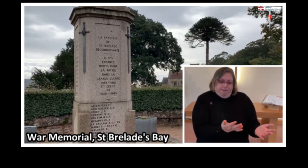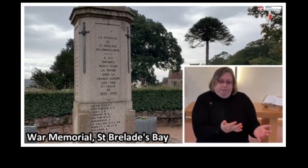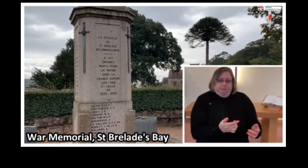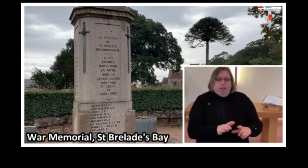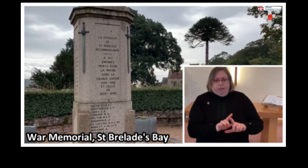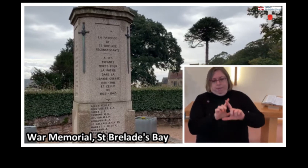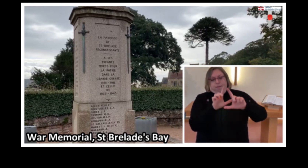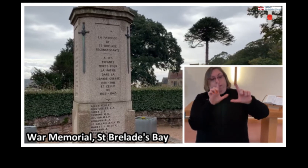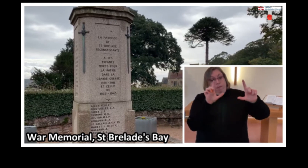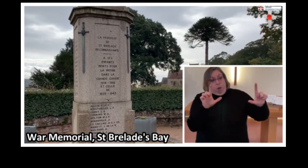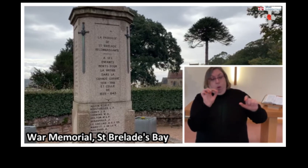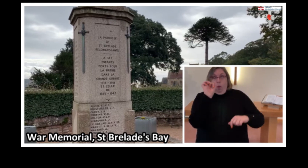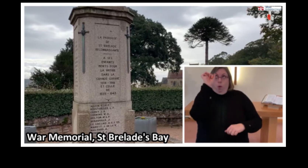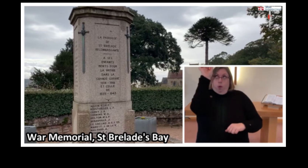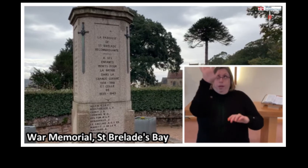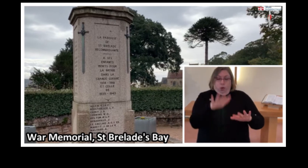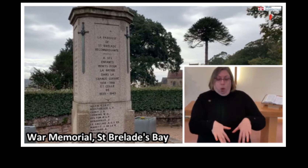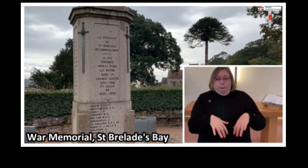Lord, in your mercy,